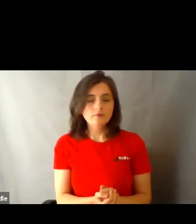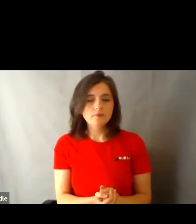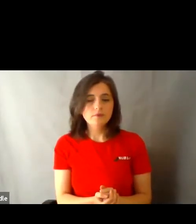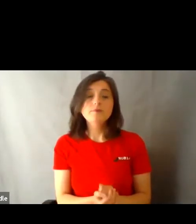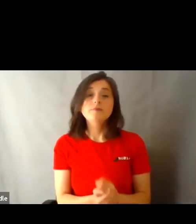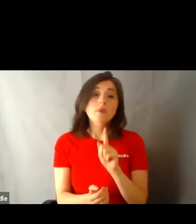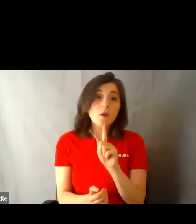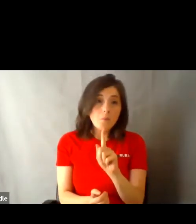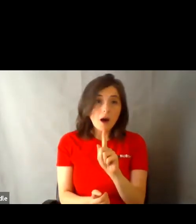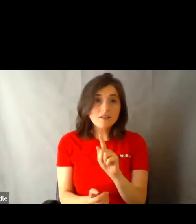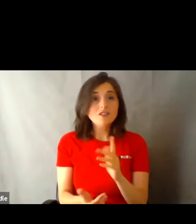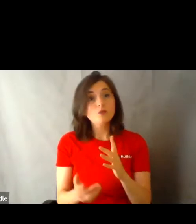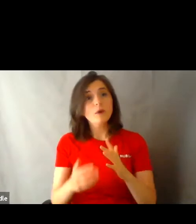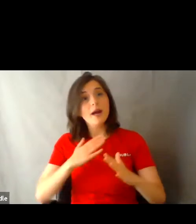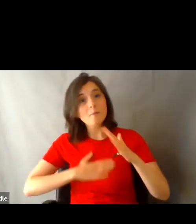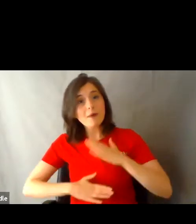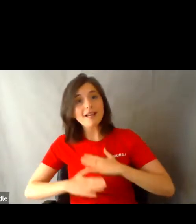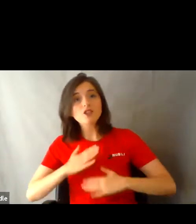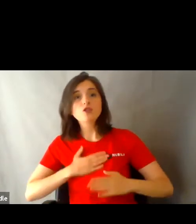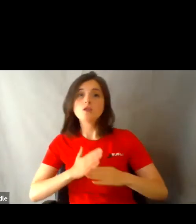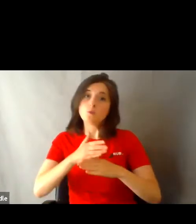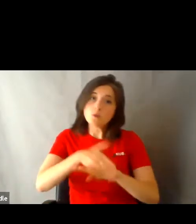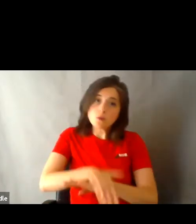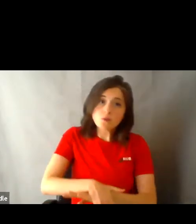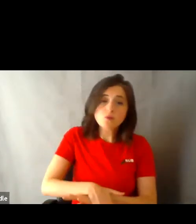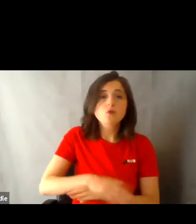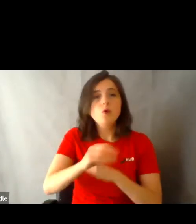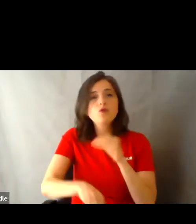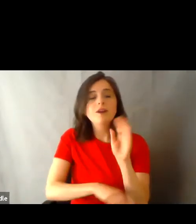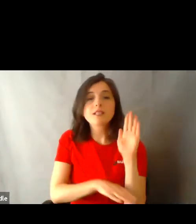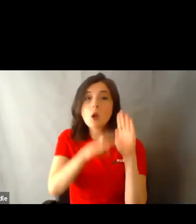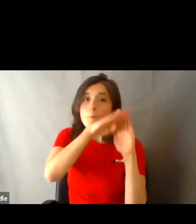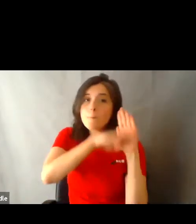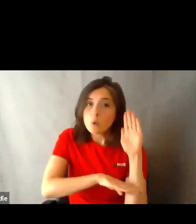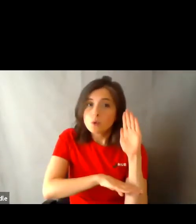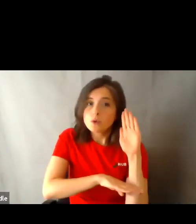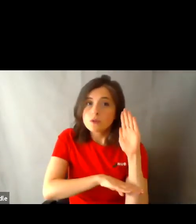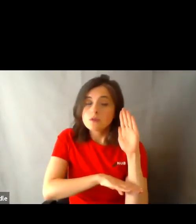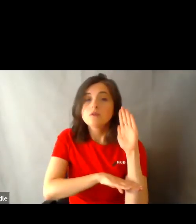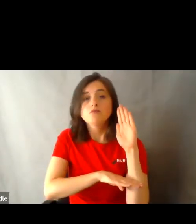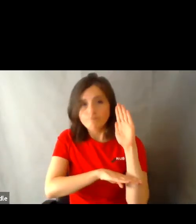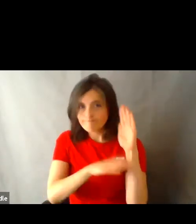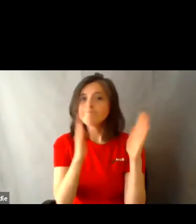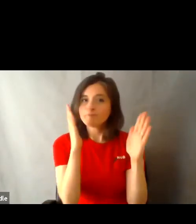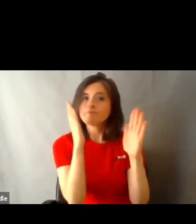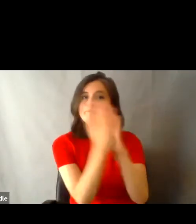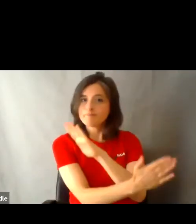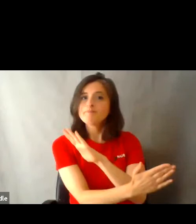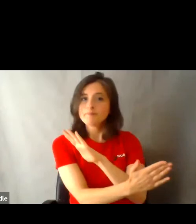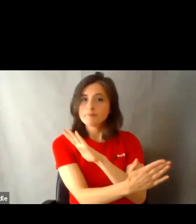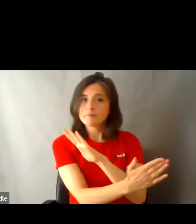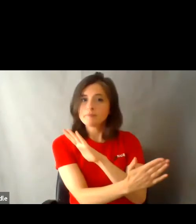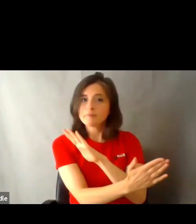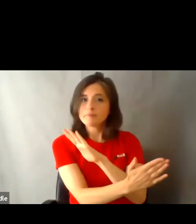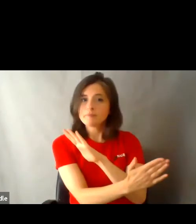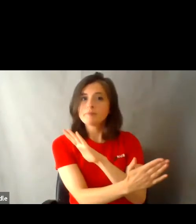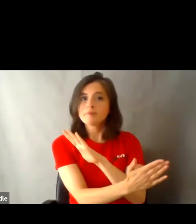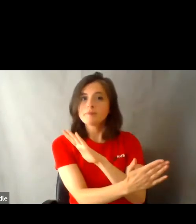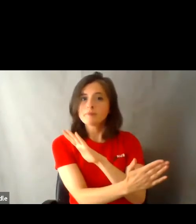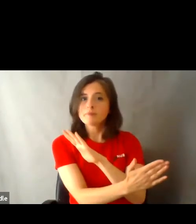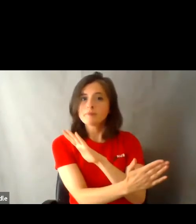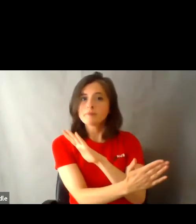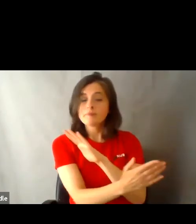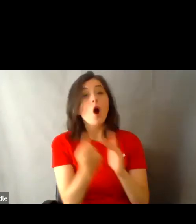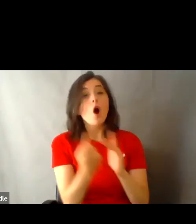But with that patient work, we were able to carry that motion through with the aid not just of Deepak campaigners, but bringing